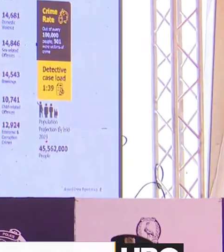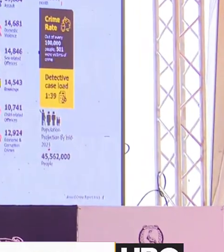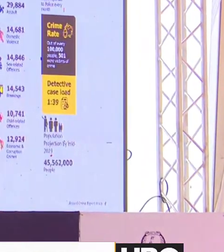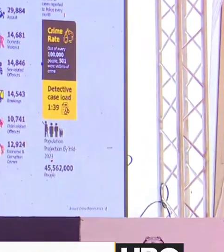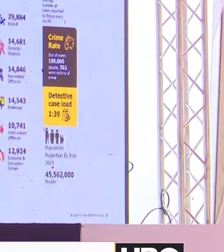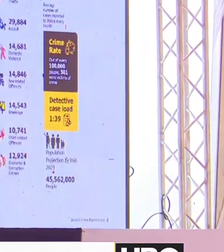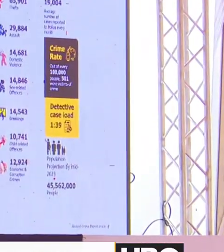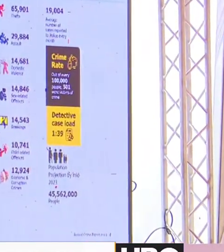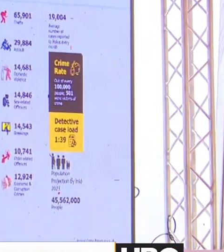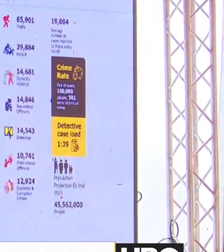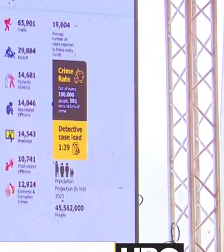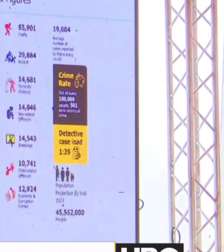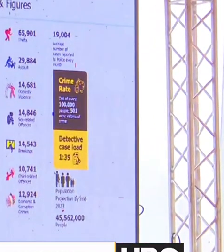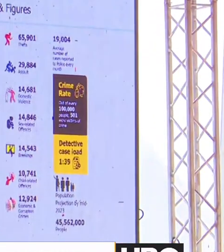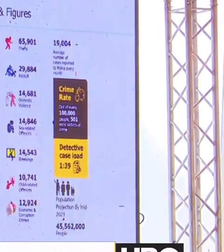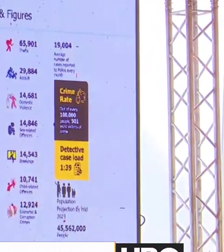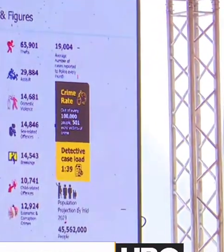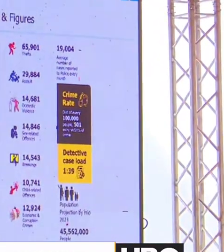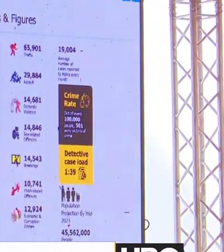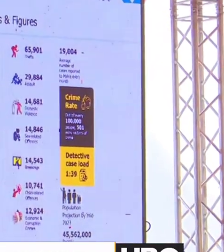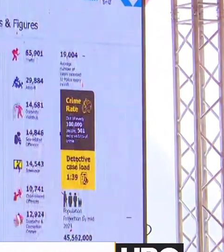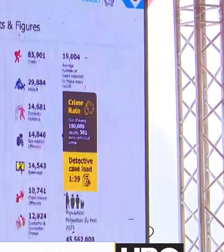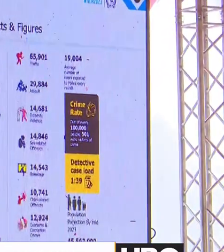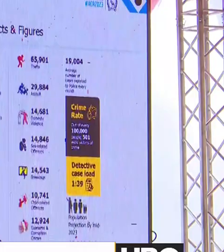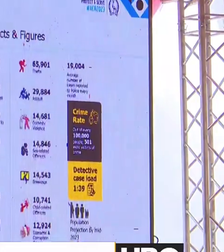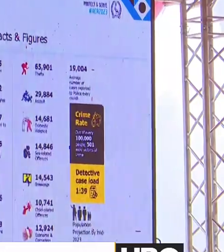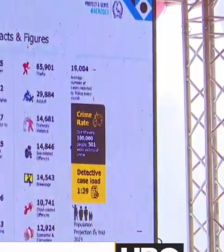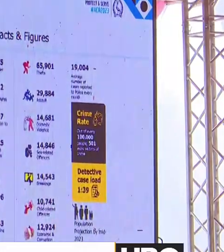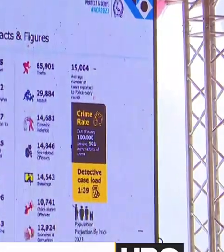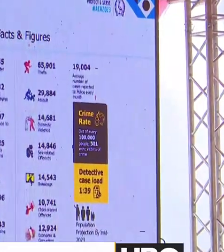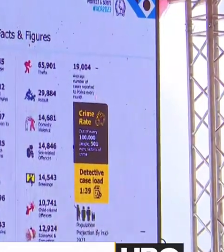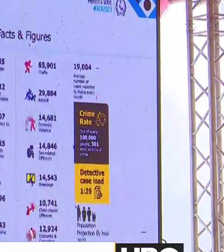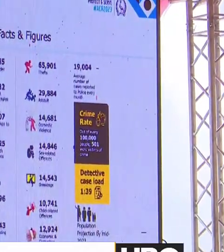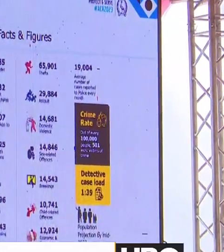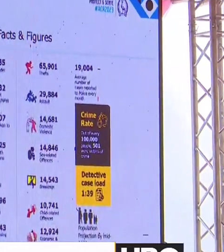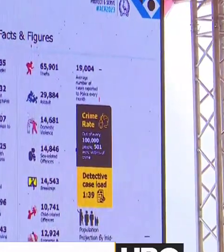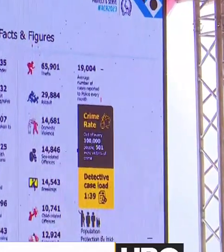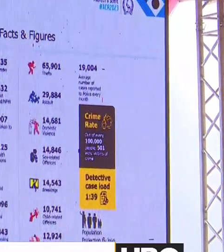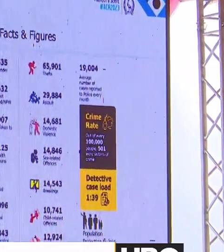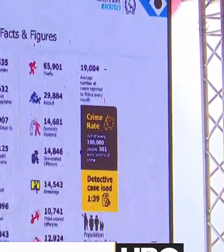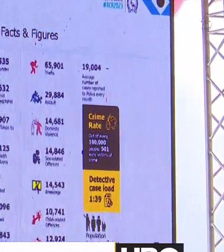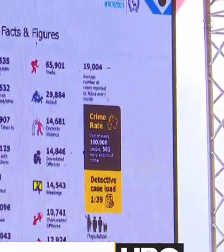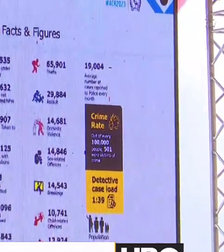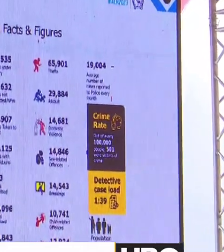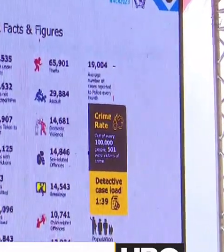out a few issues, we have a few facts for you. Out of these cases,